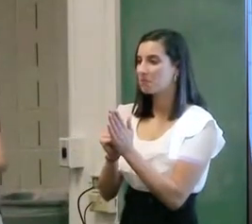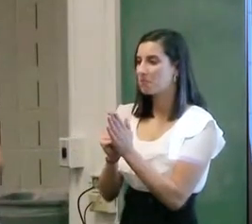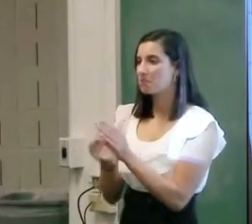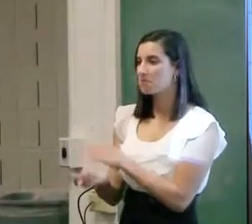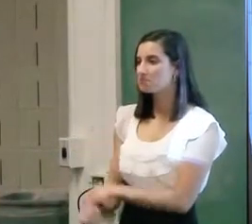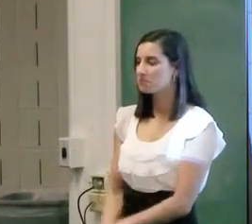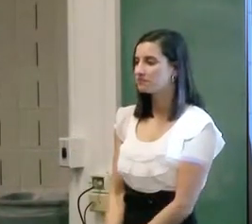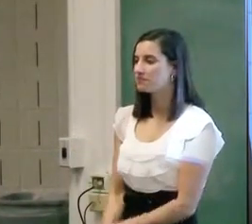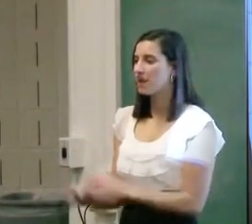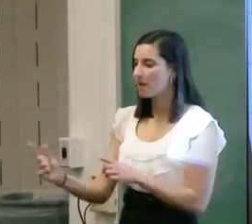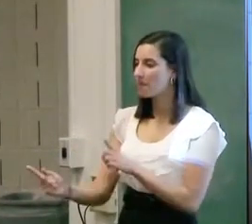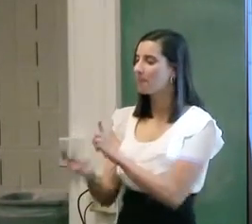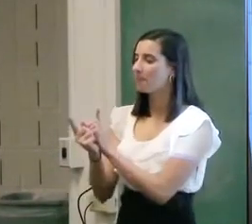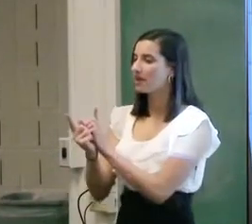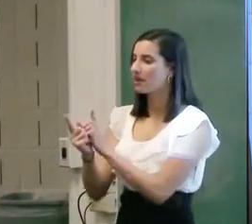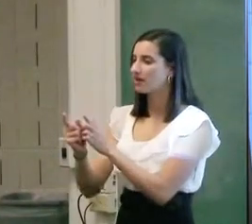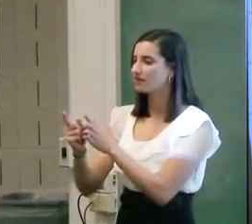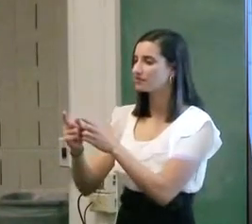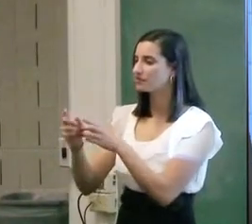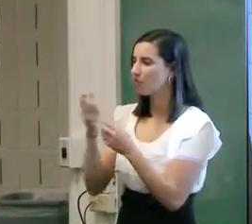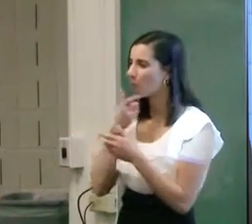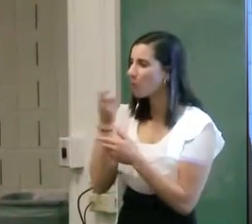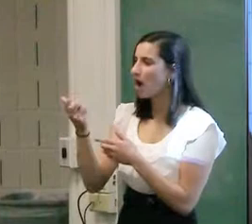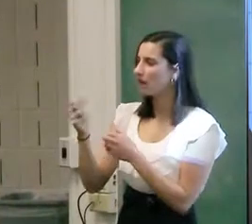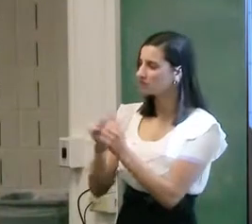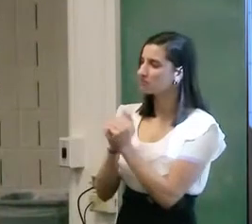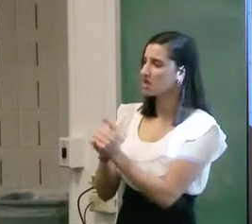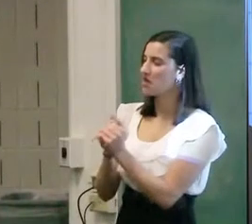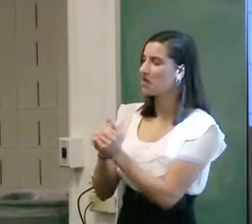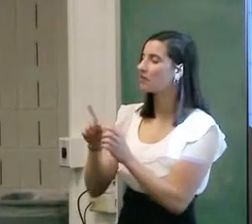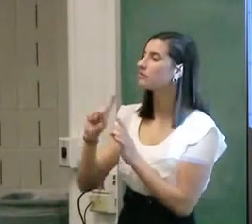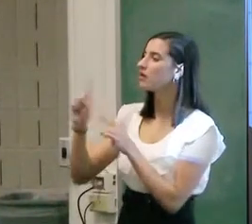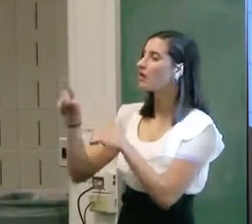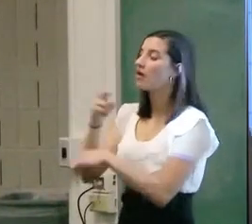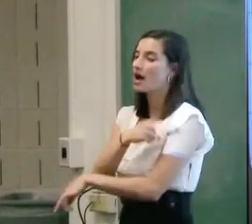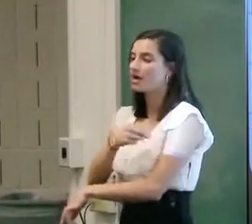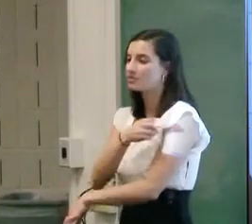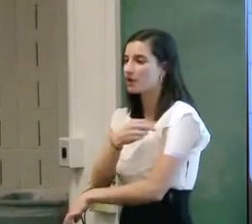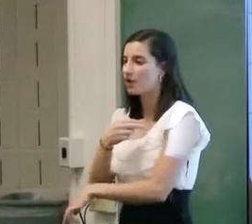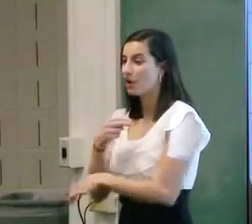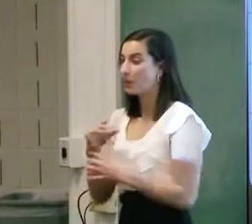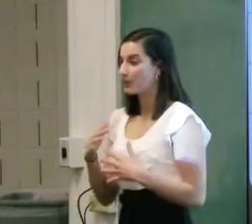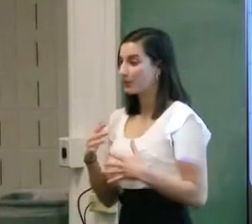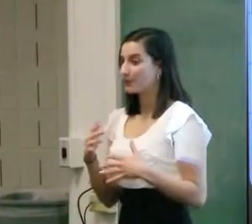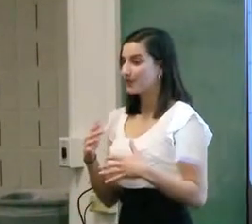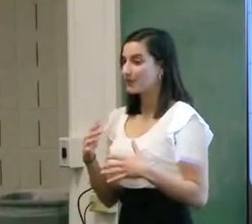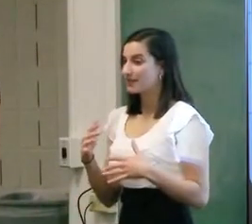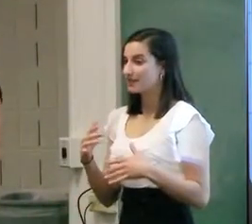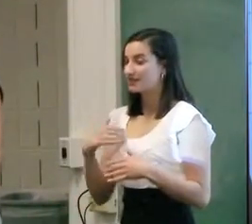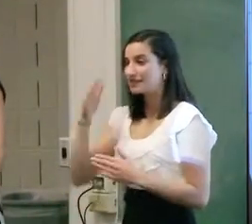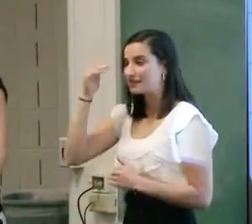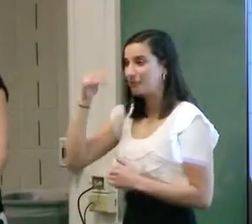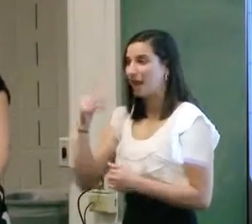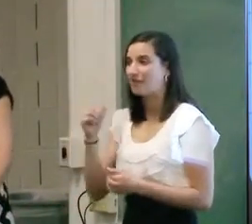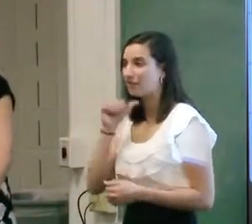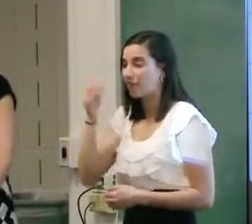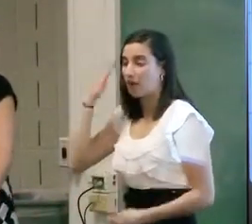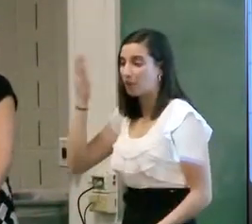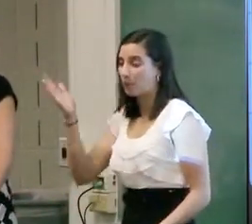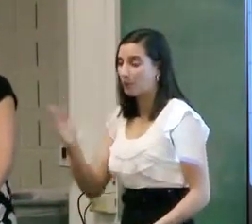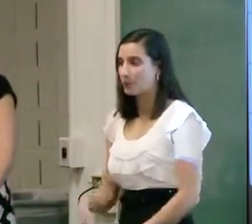idea so we can meet and review them together. So I went to the hospital and I was very nervous and I didn't really know what to expect.